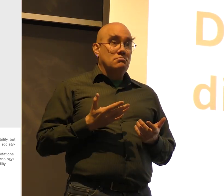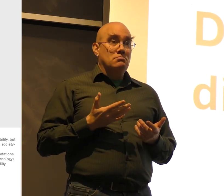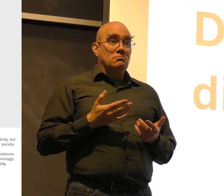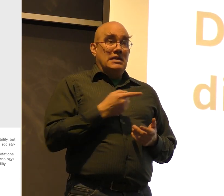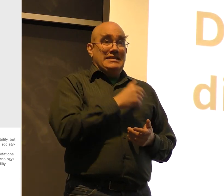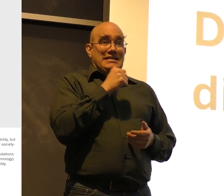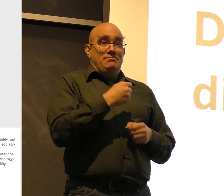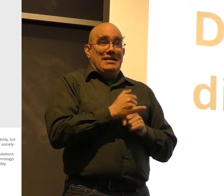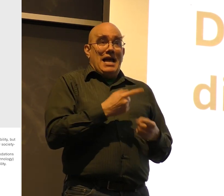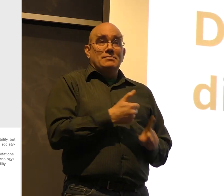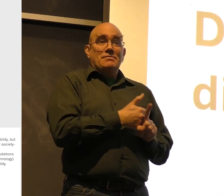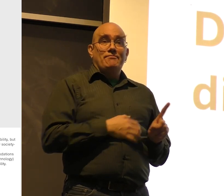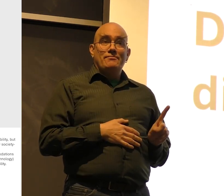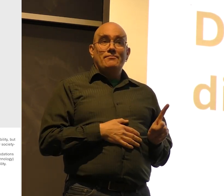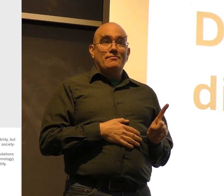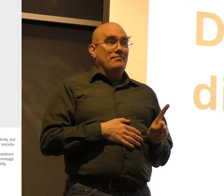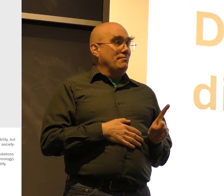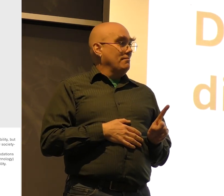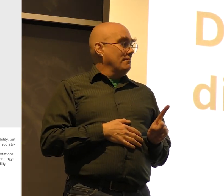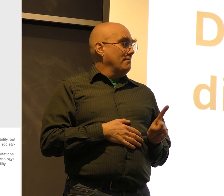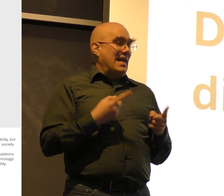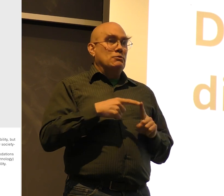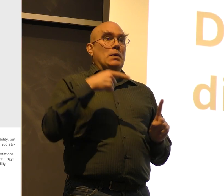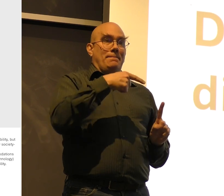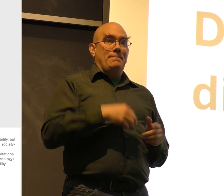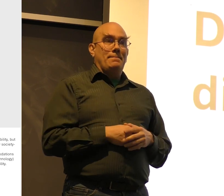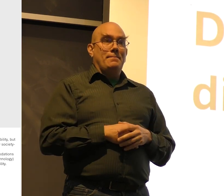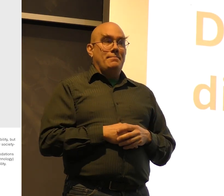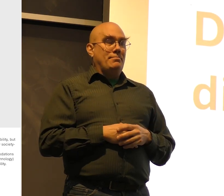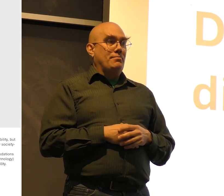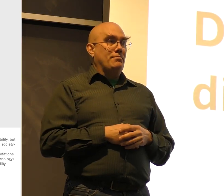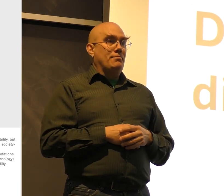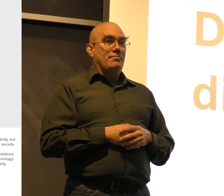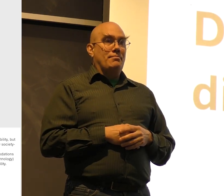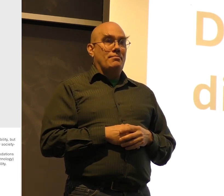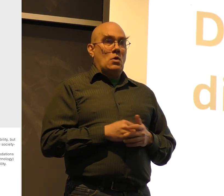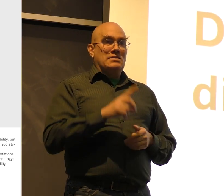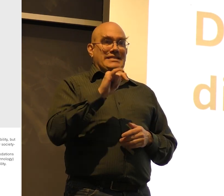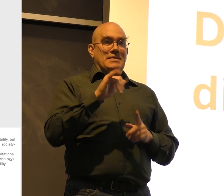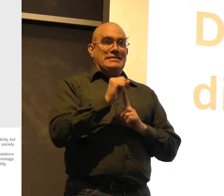their head on that sign, in which time the environment disabled them and they are impacted by that disability.